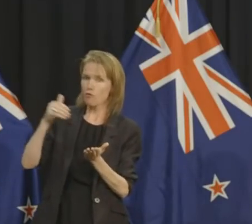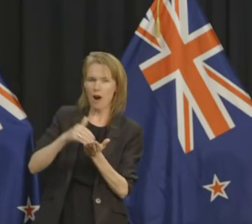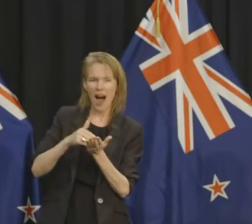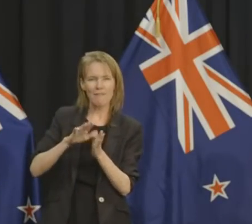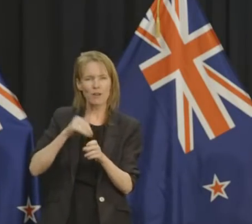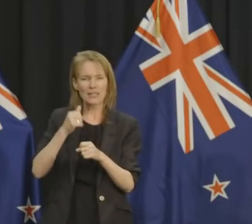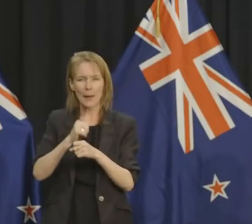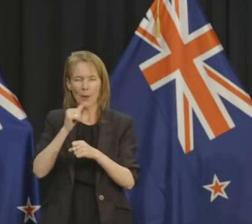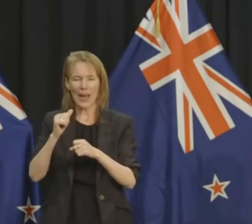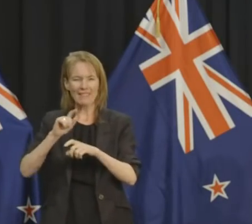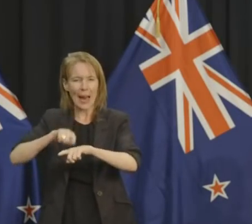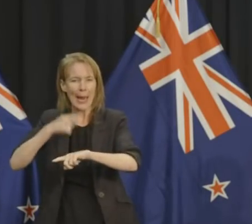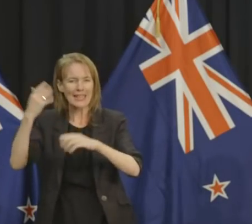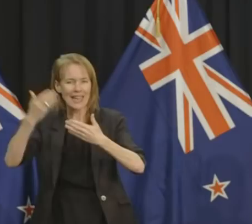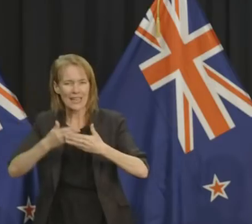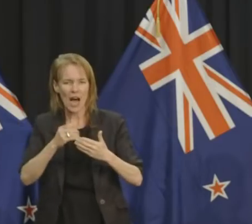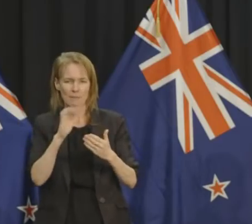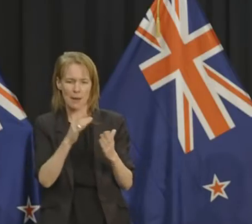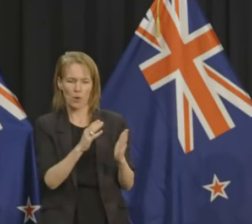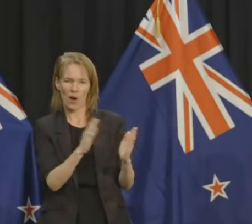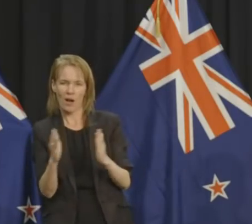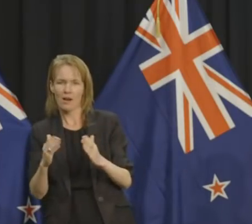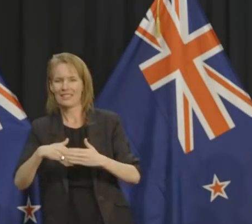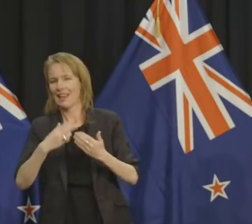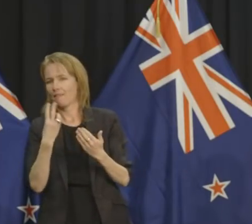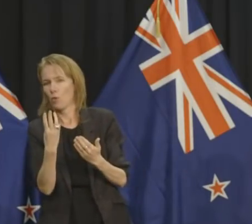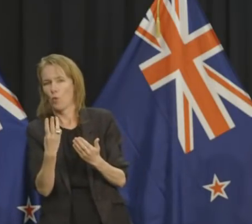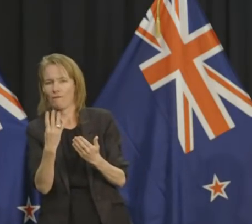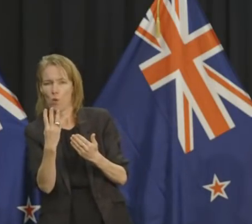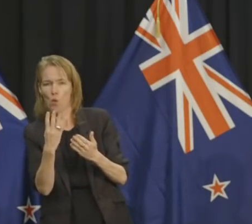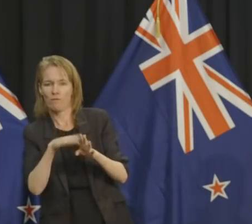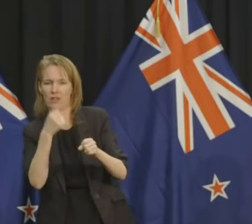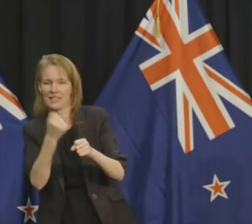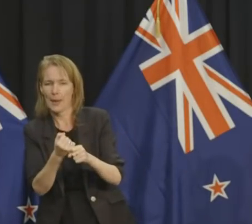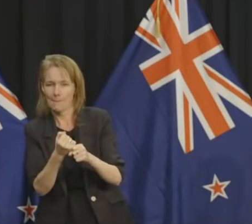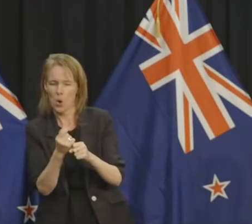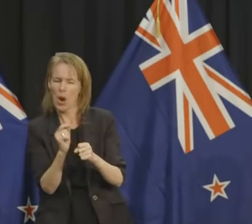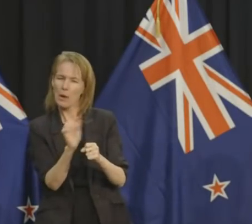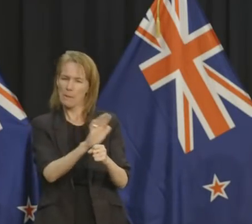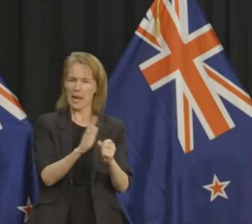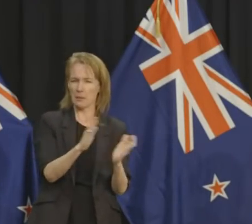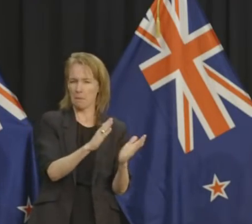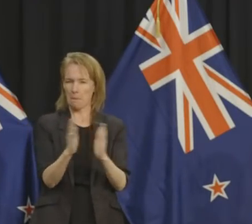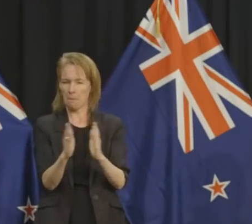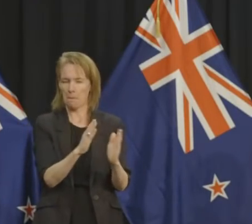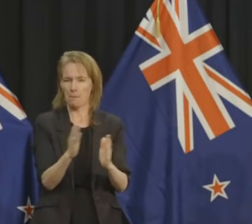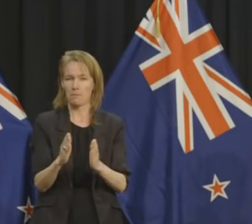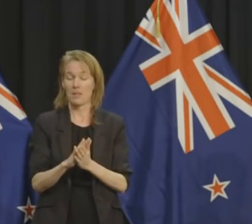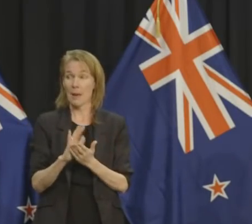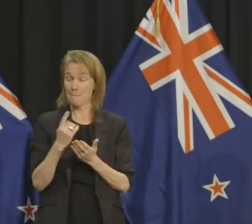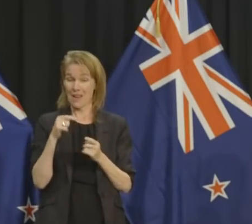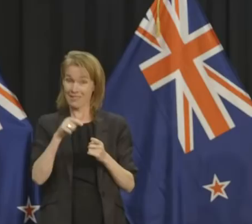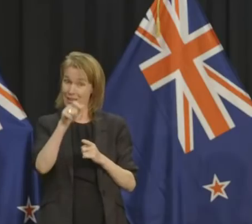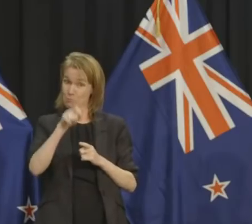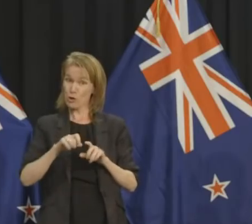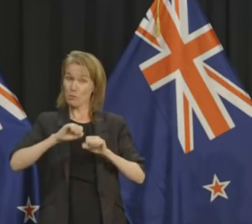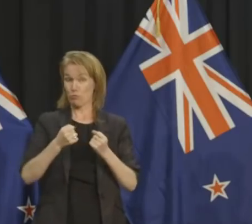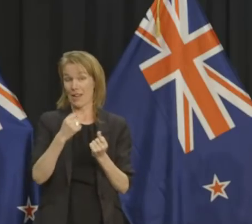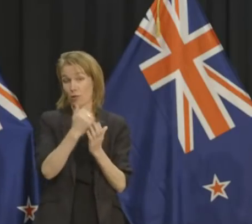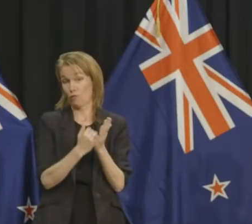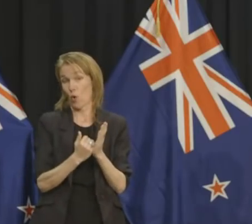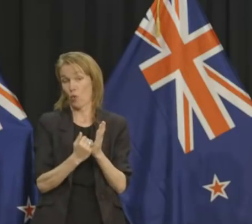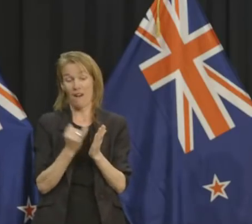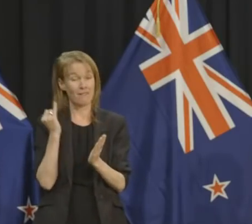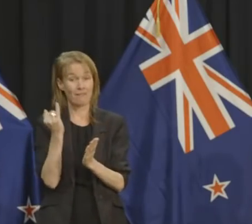that. But the test had been done when the person left the facility without any authorisation to leave the facility. And it